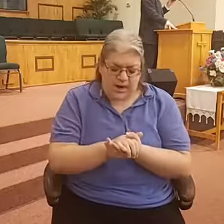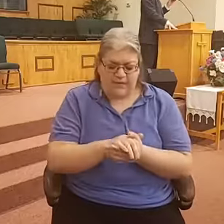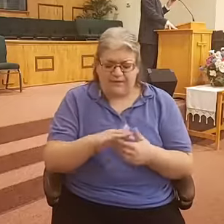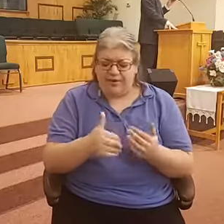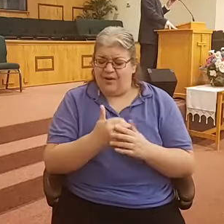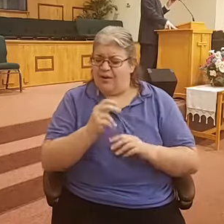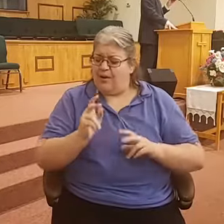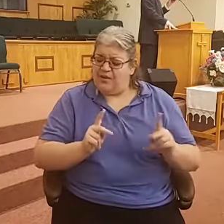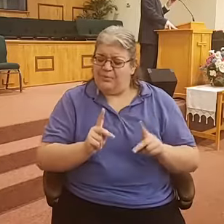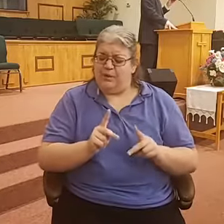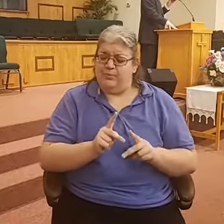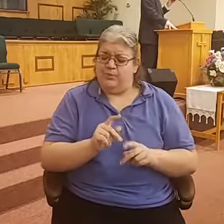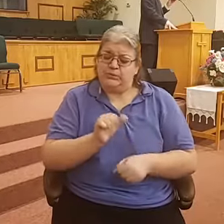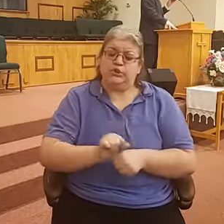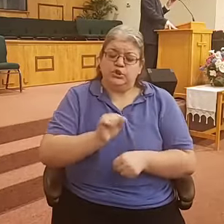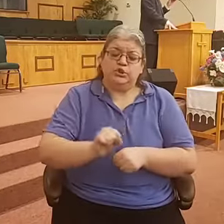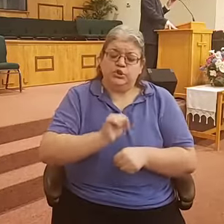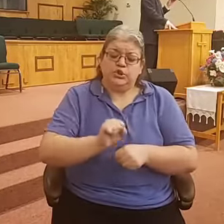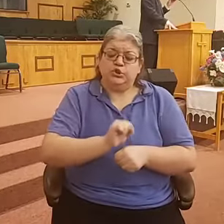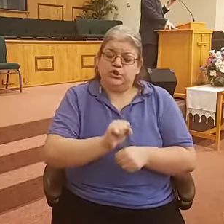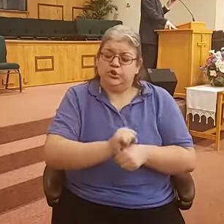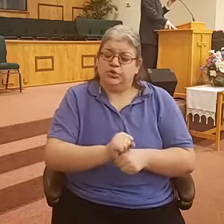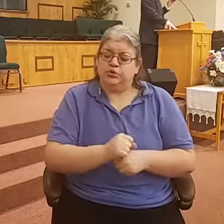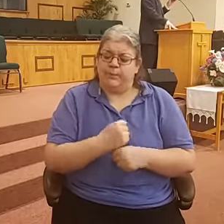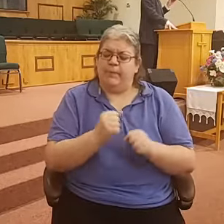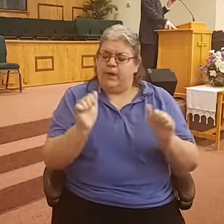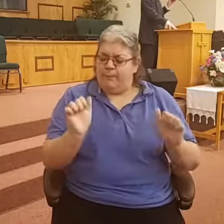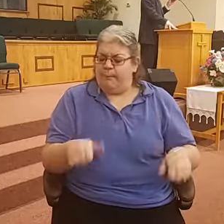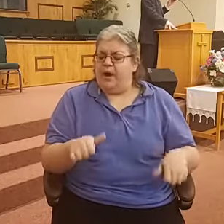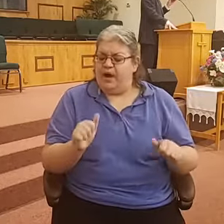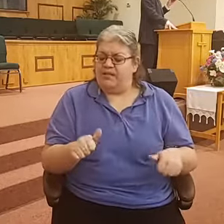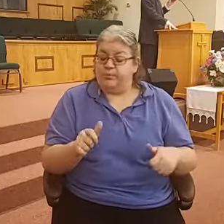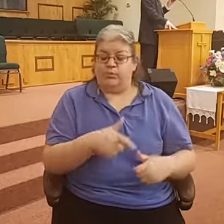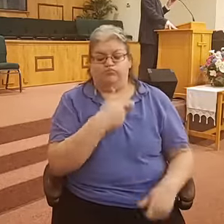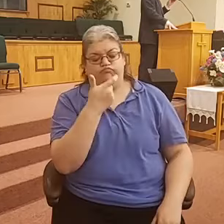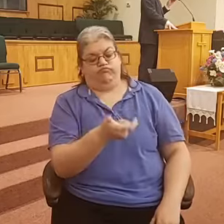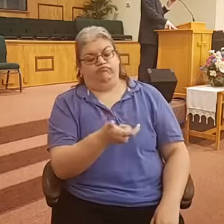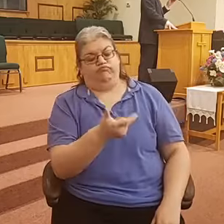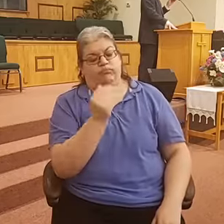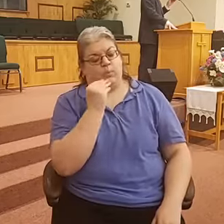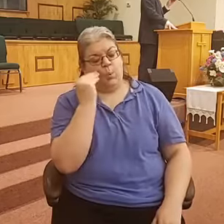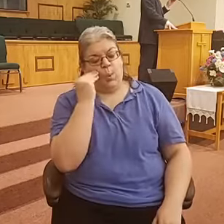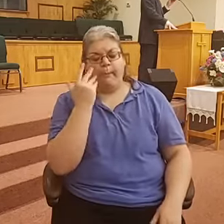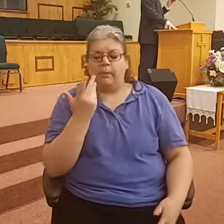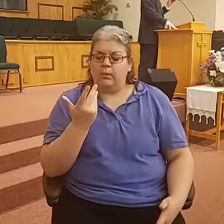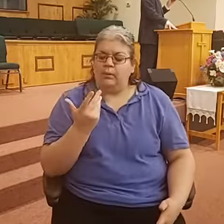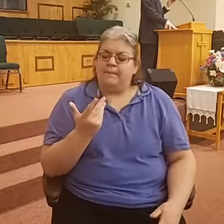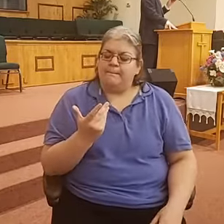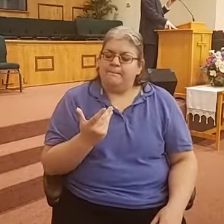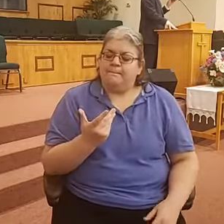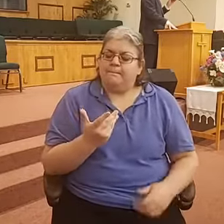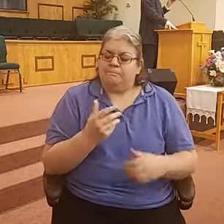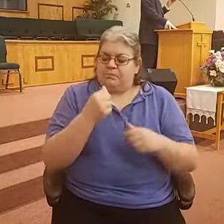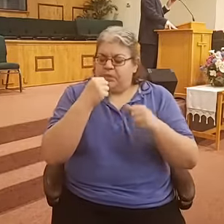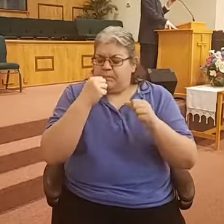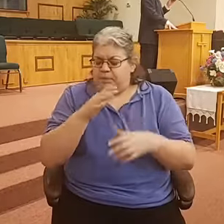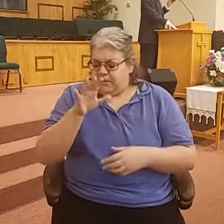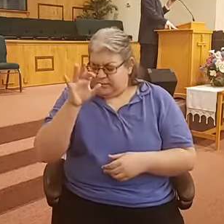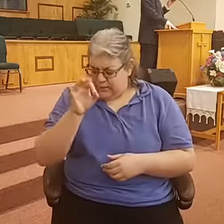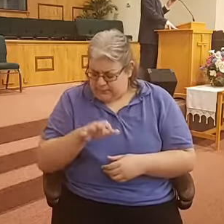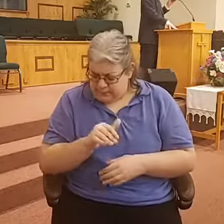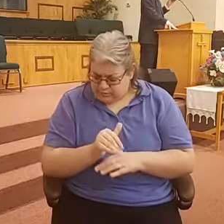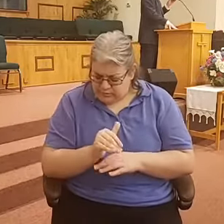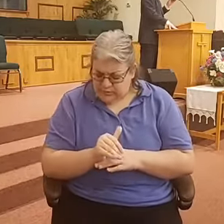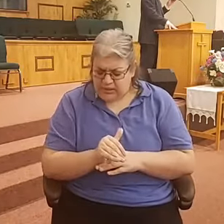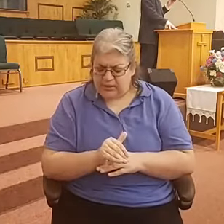the people that are doing the work to make this possible. We can watch this from home. And Lord, I just pray that you'd bless him tonight, give